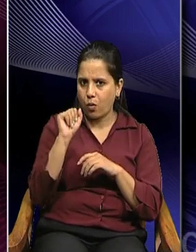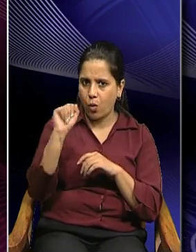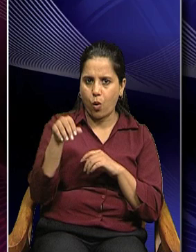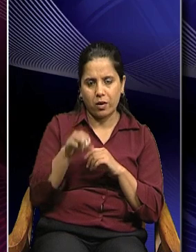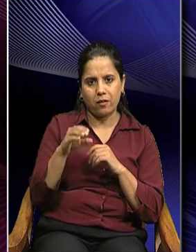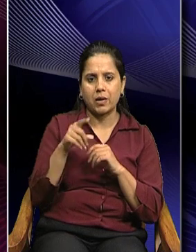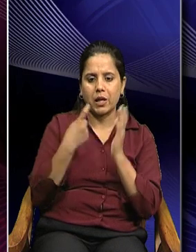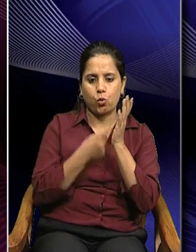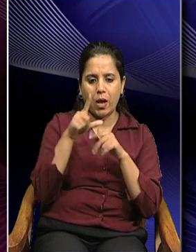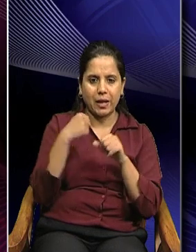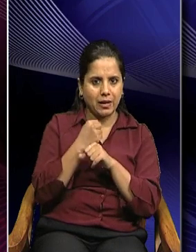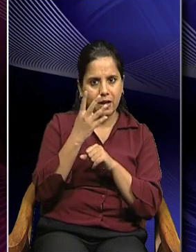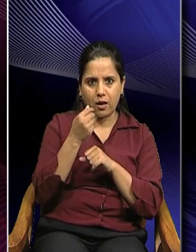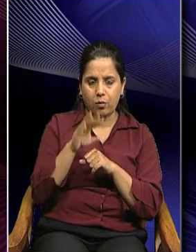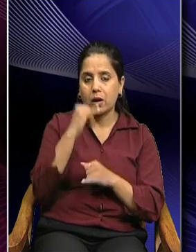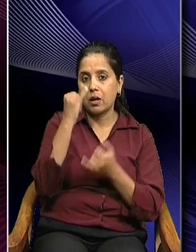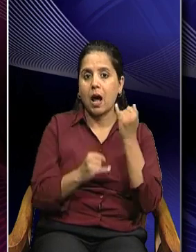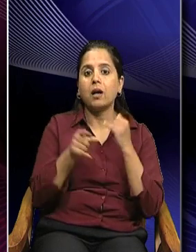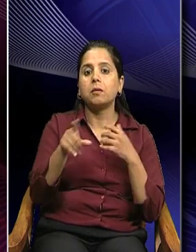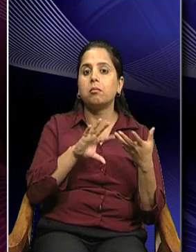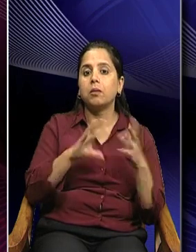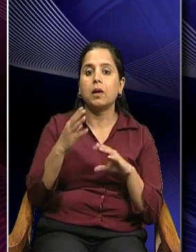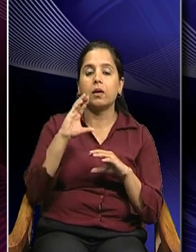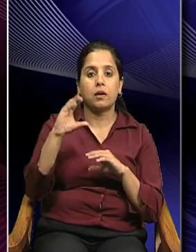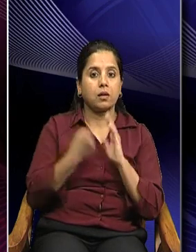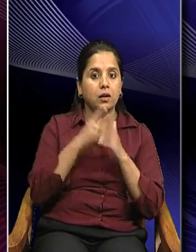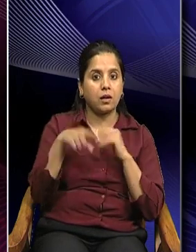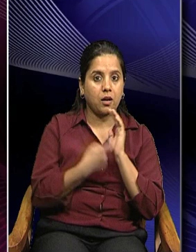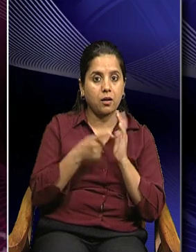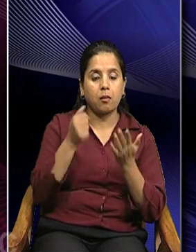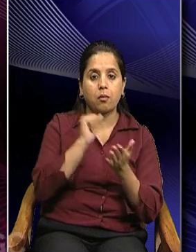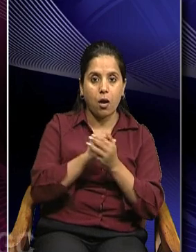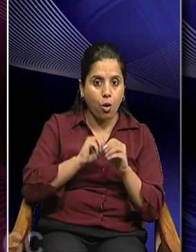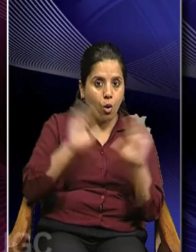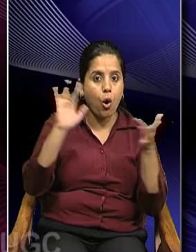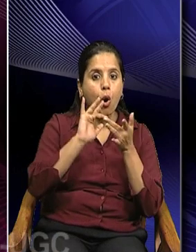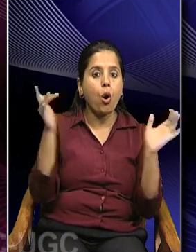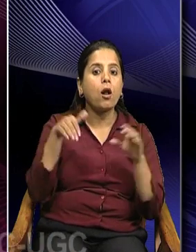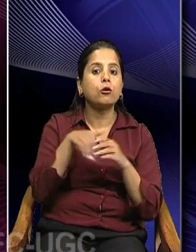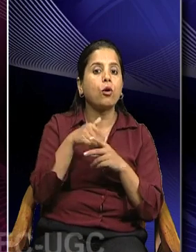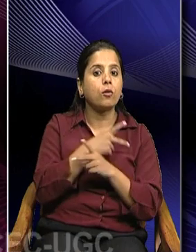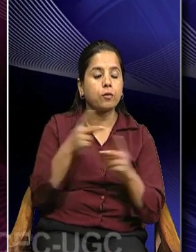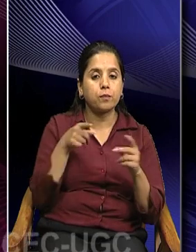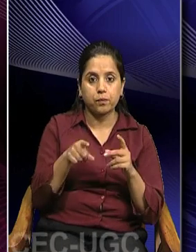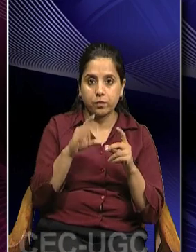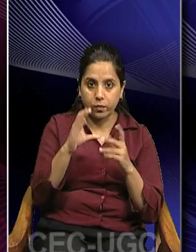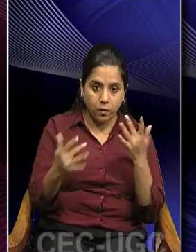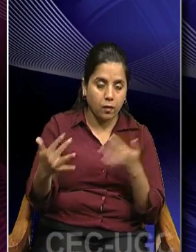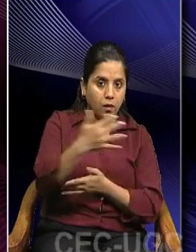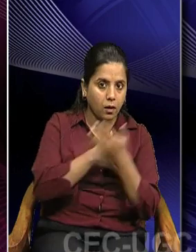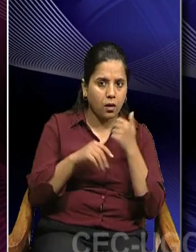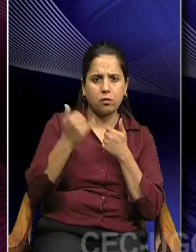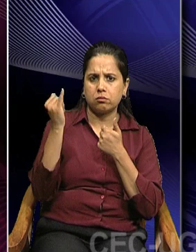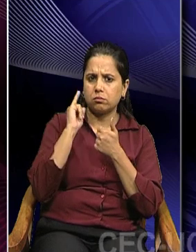ratings. And the last one is creators, people who create and publish online content. So, the collectors, critiques